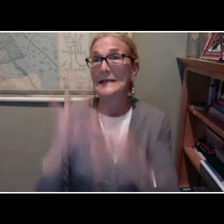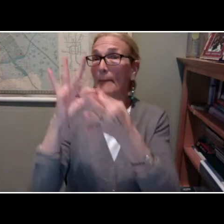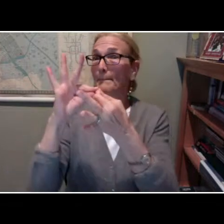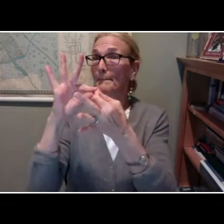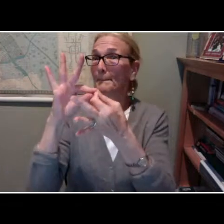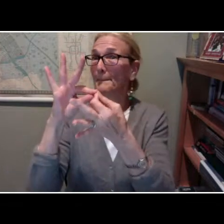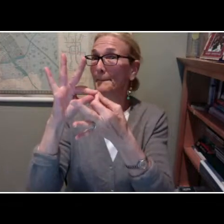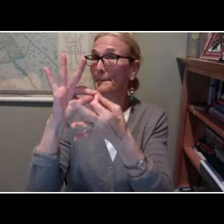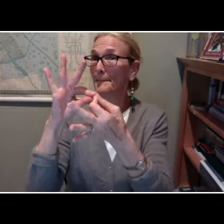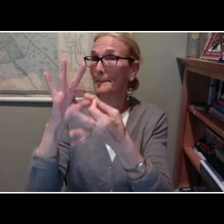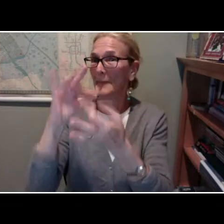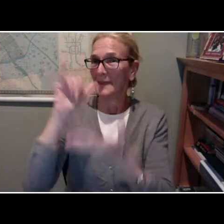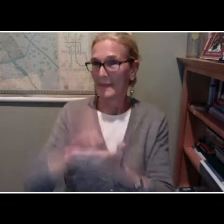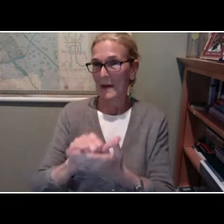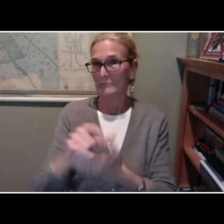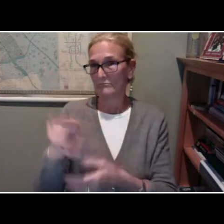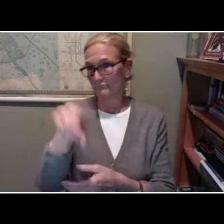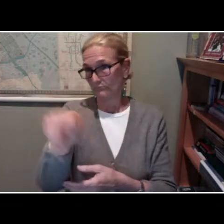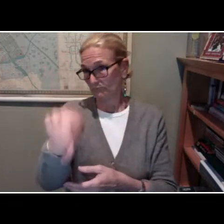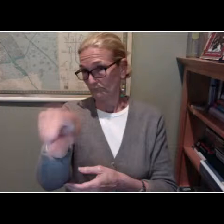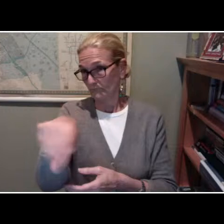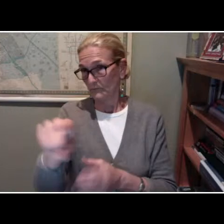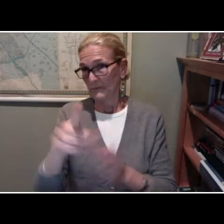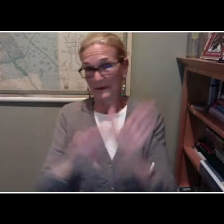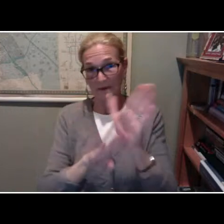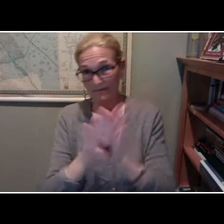I don't think there's anything more to say.